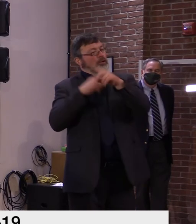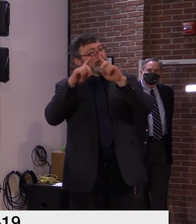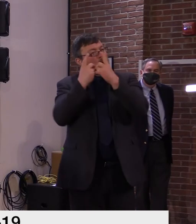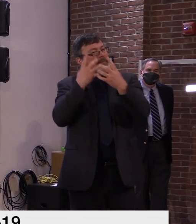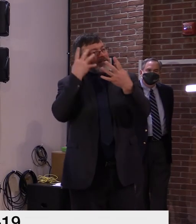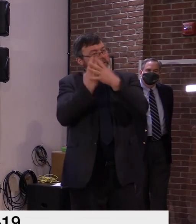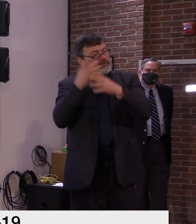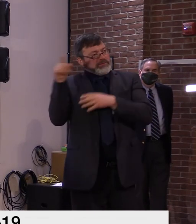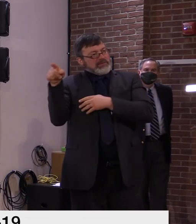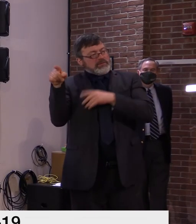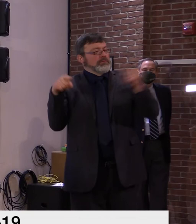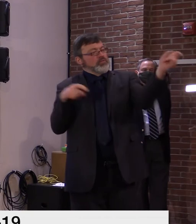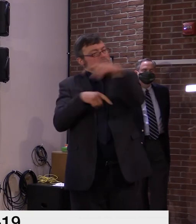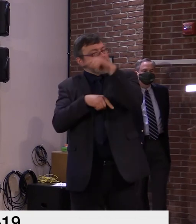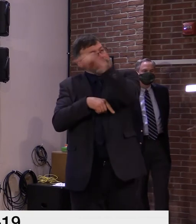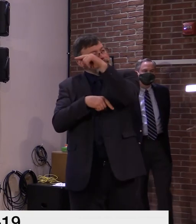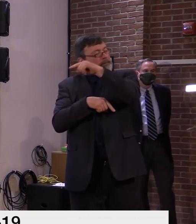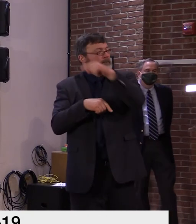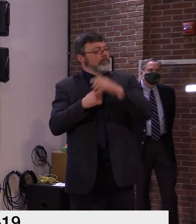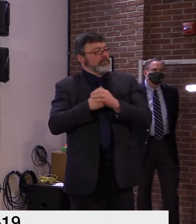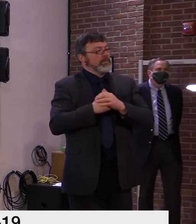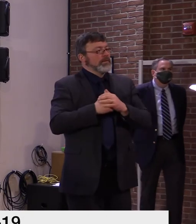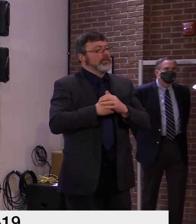Andrew, Caledonian Record.